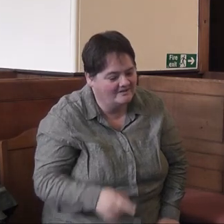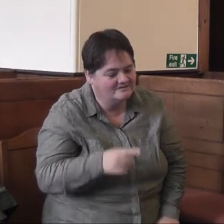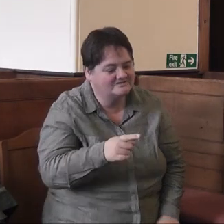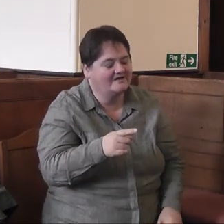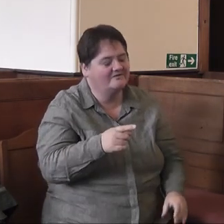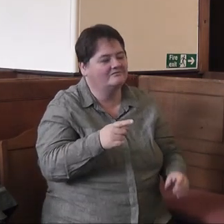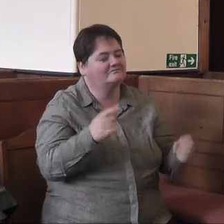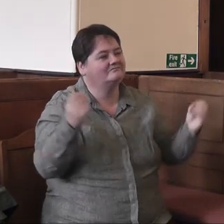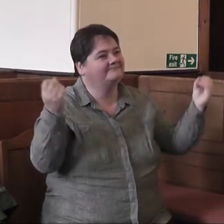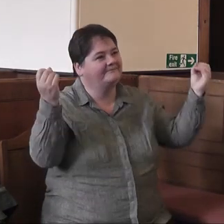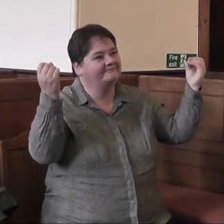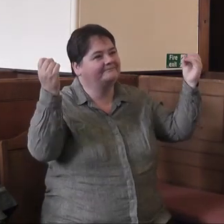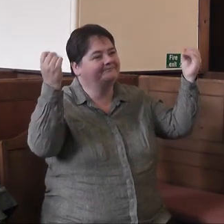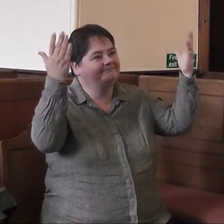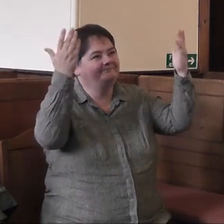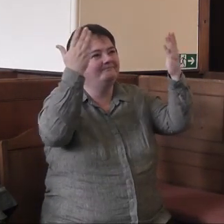So hang on.